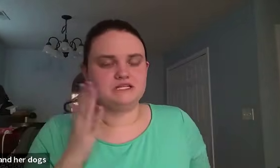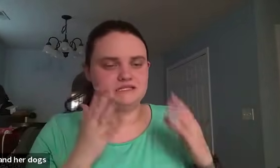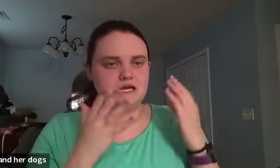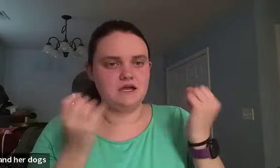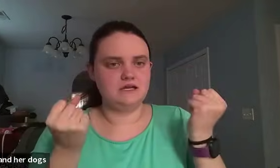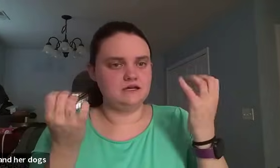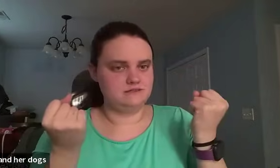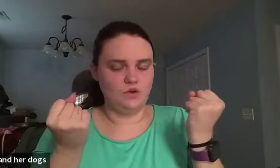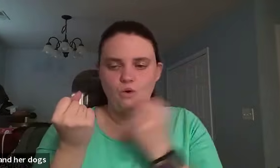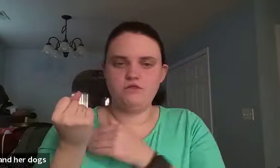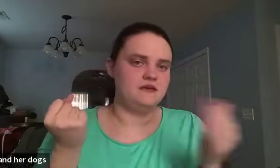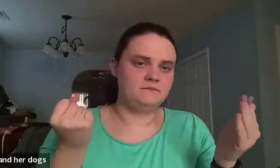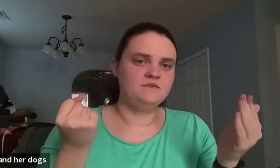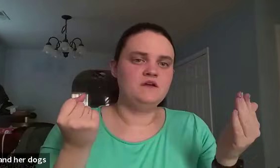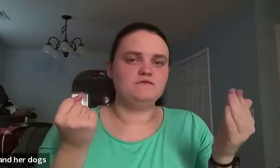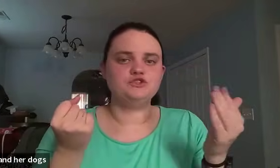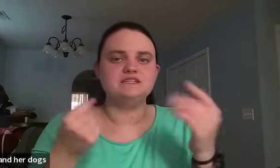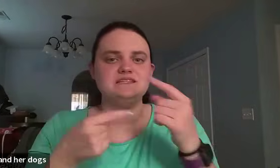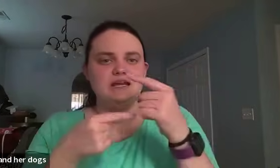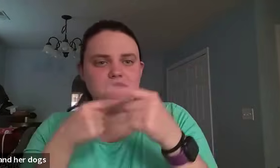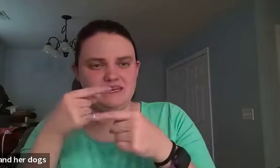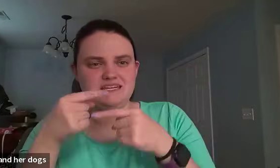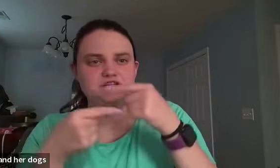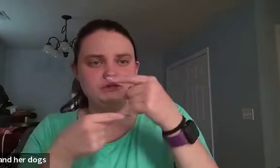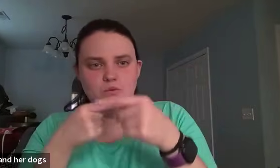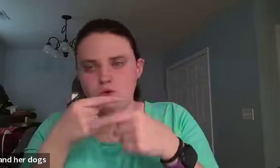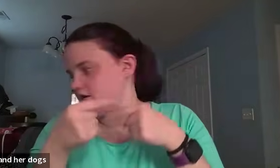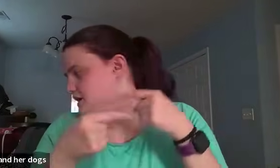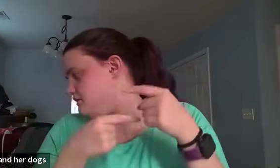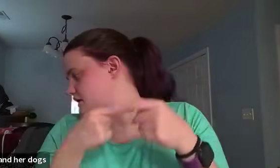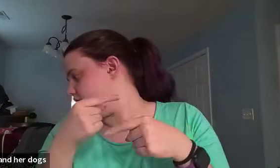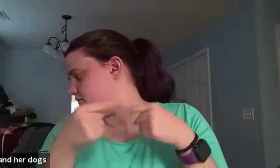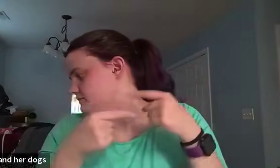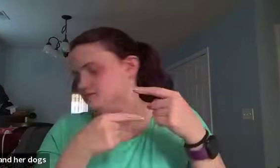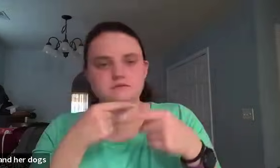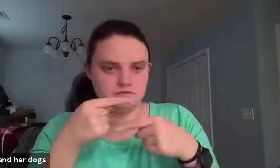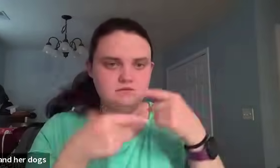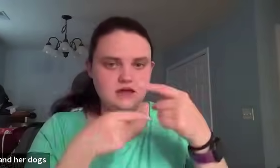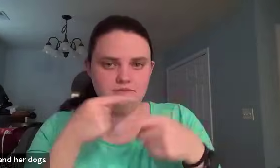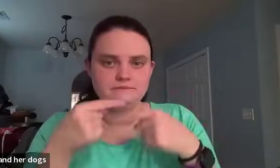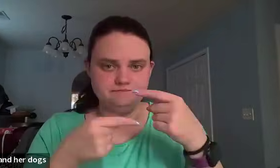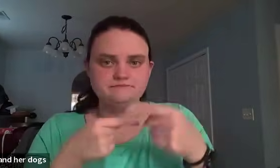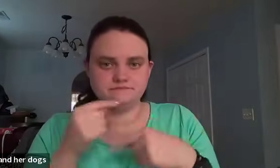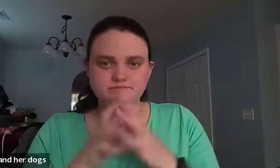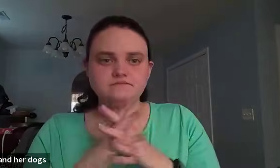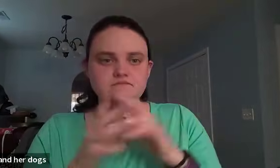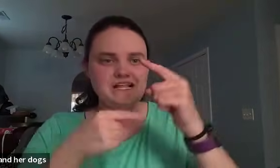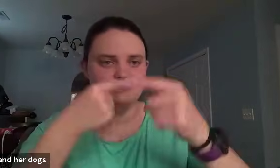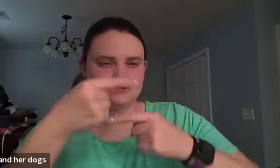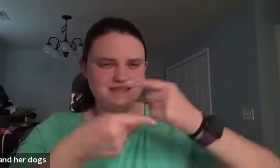and sign as the whole thing versus signing maybe individually a word here or there. Okay? So